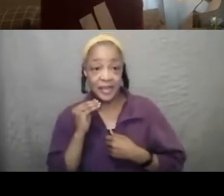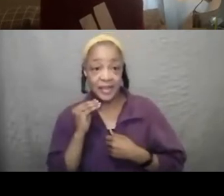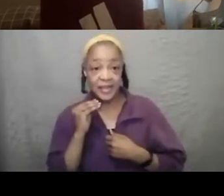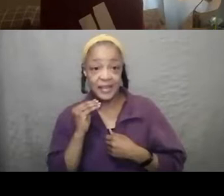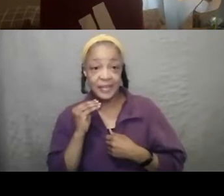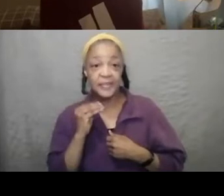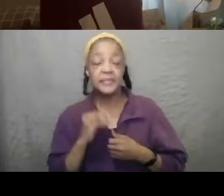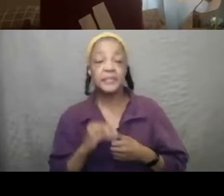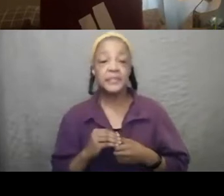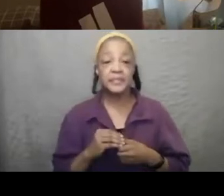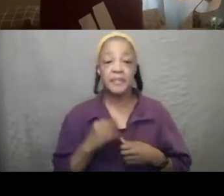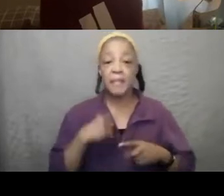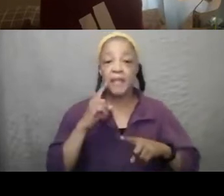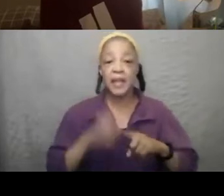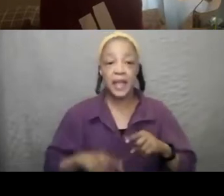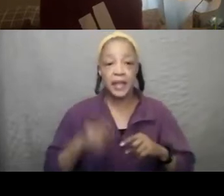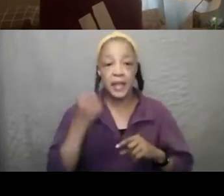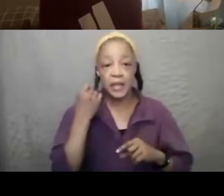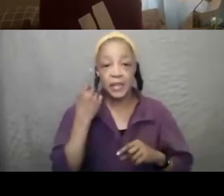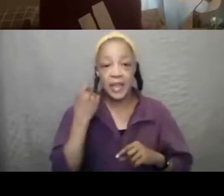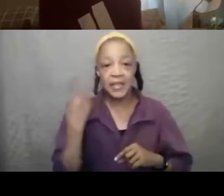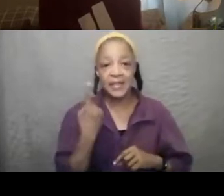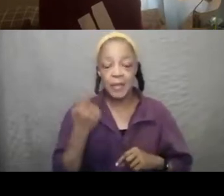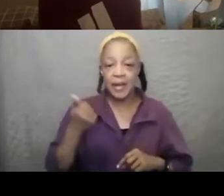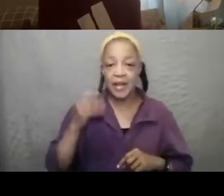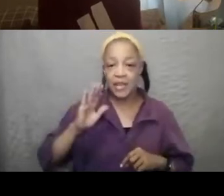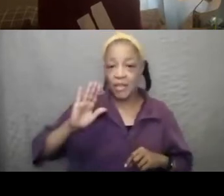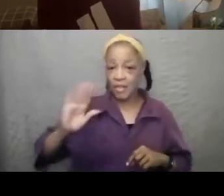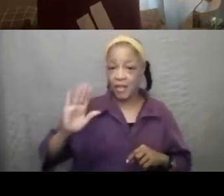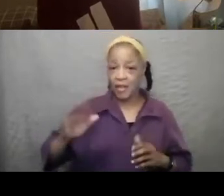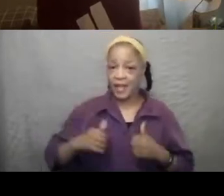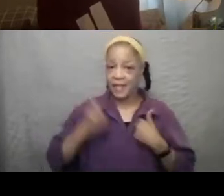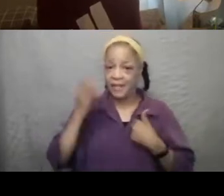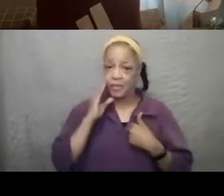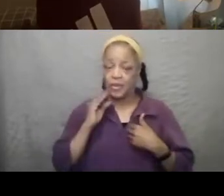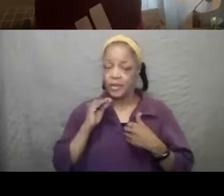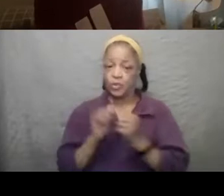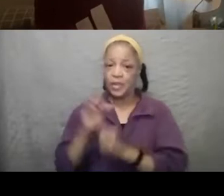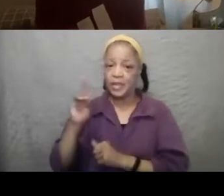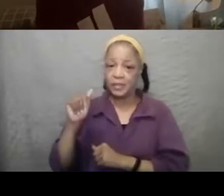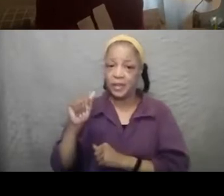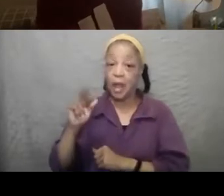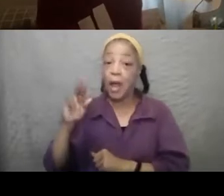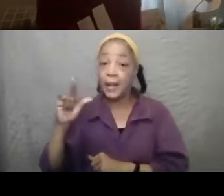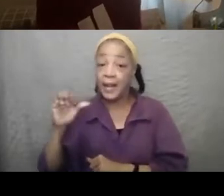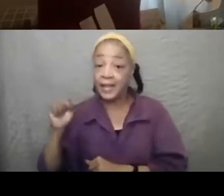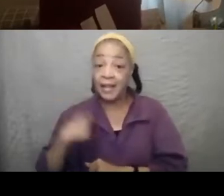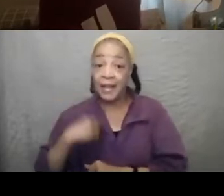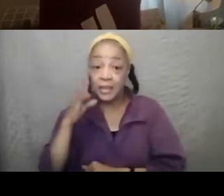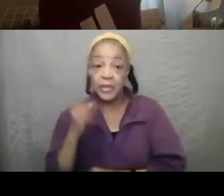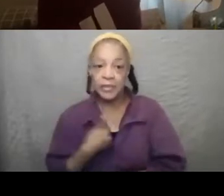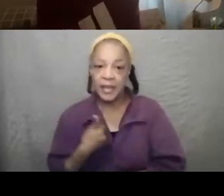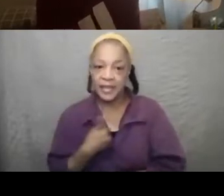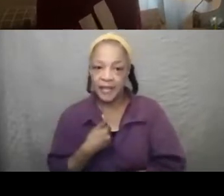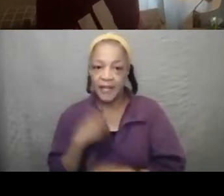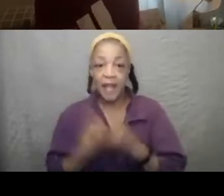I can't understand somebody else's lived experience with disability unless I've lived with that myself. And everyone's experience with